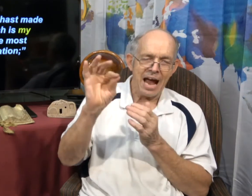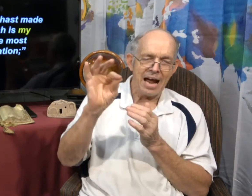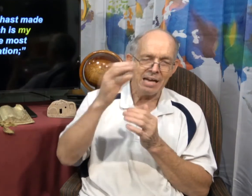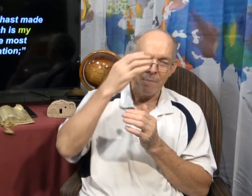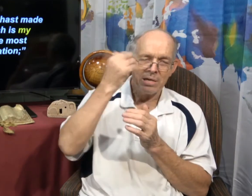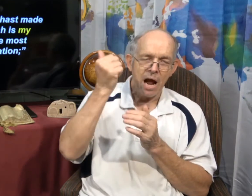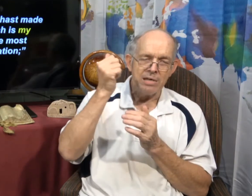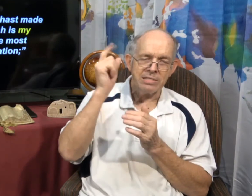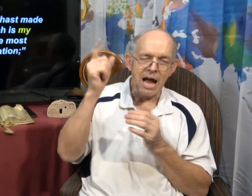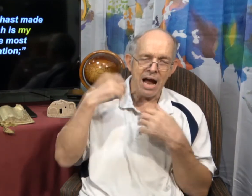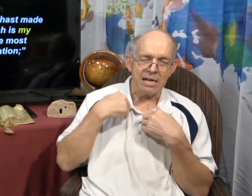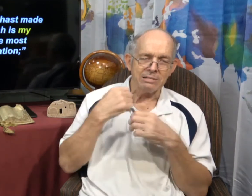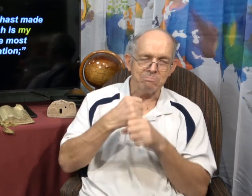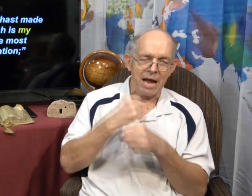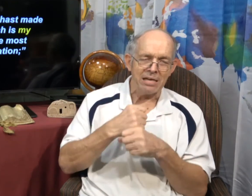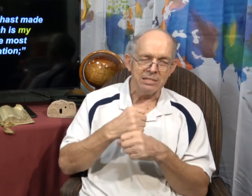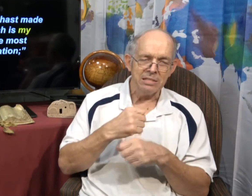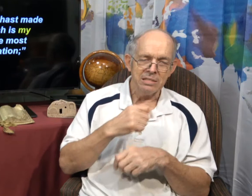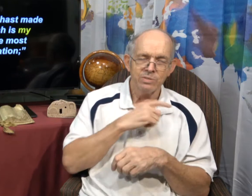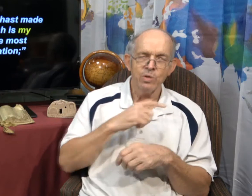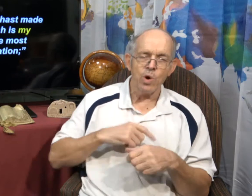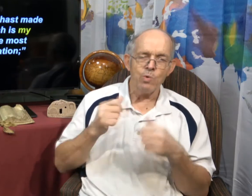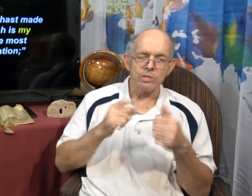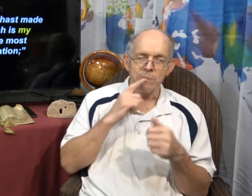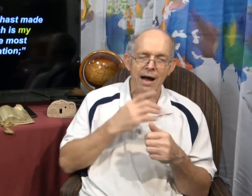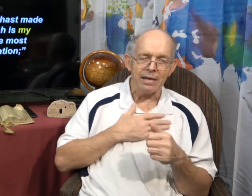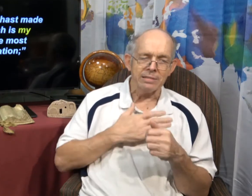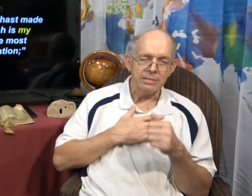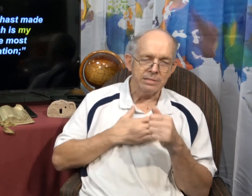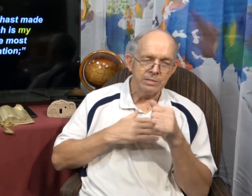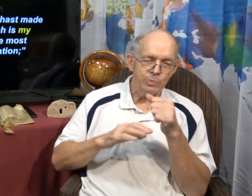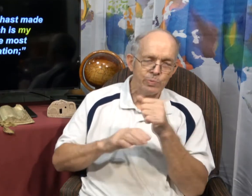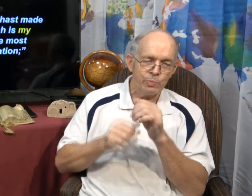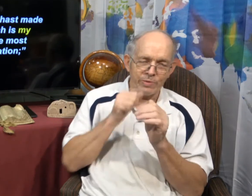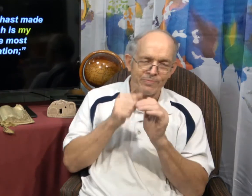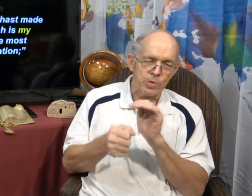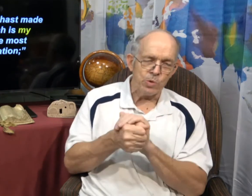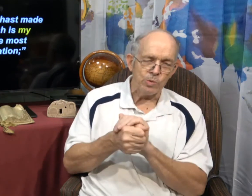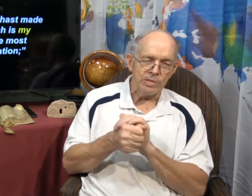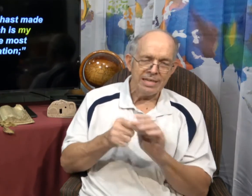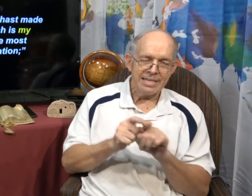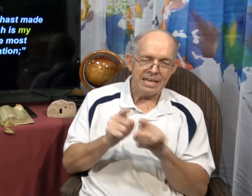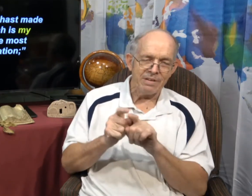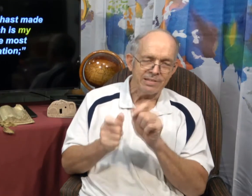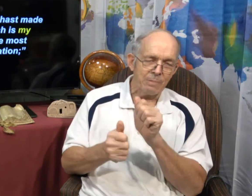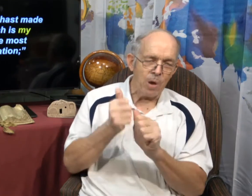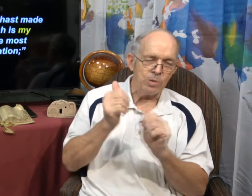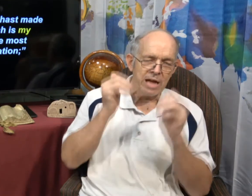91:9, because thou hast made the Lord my refuge, even the Most